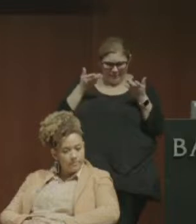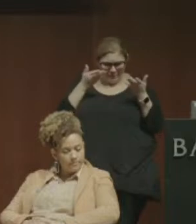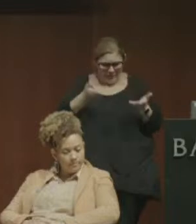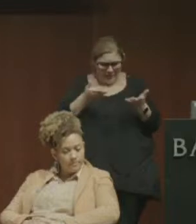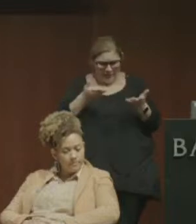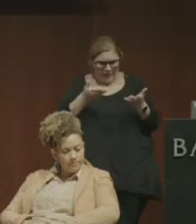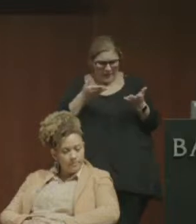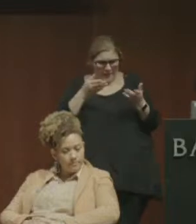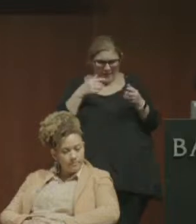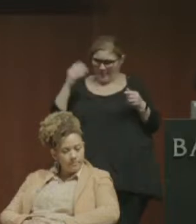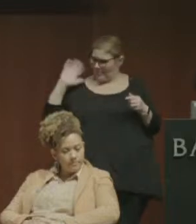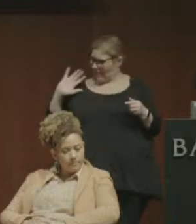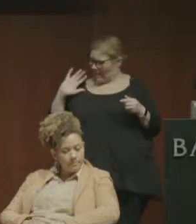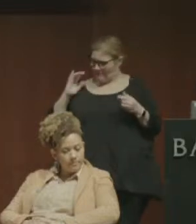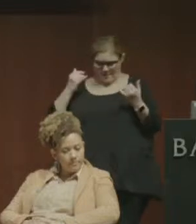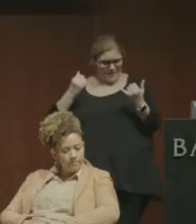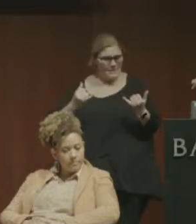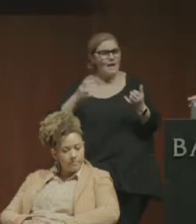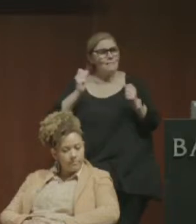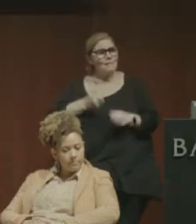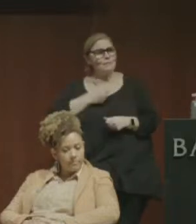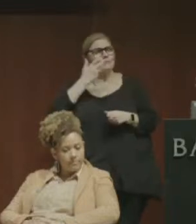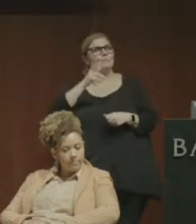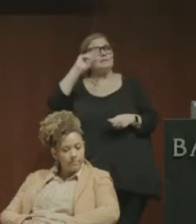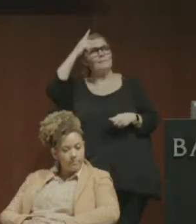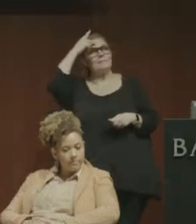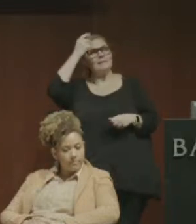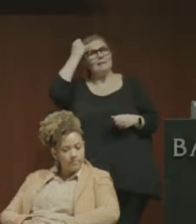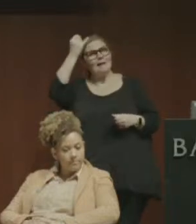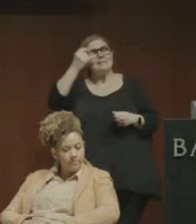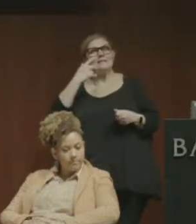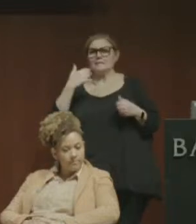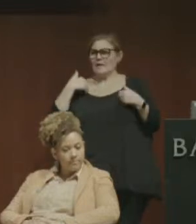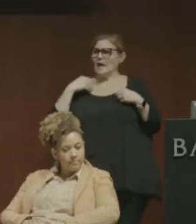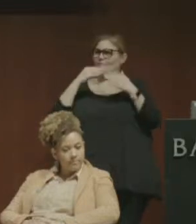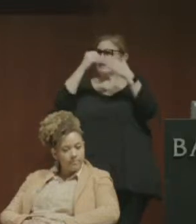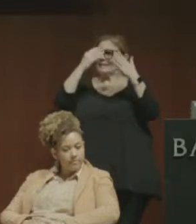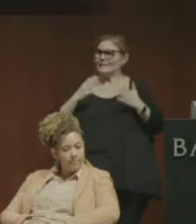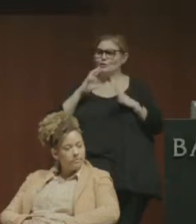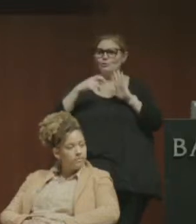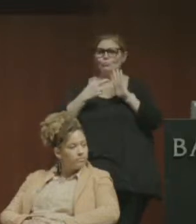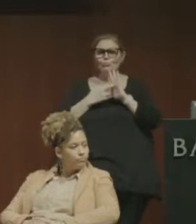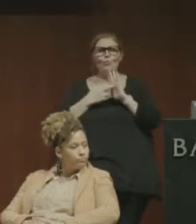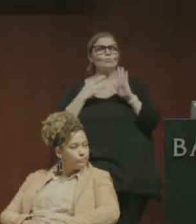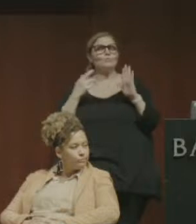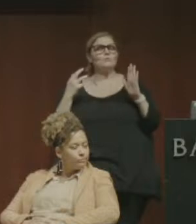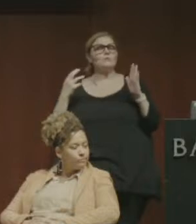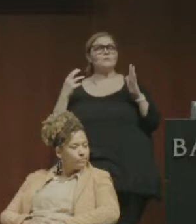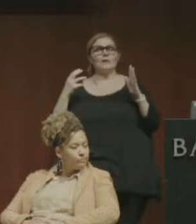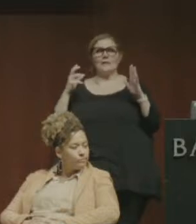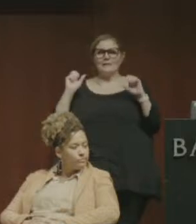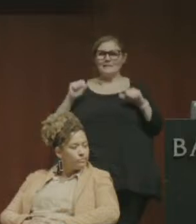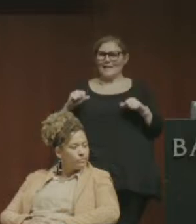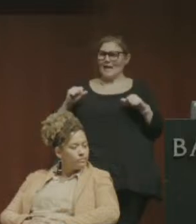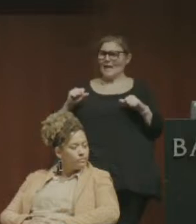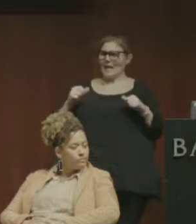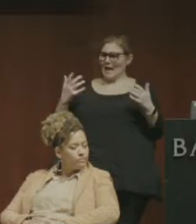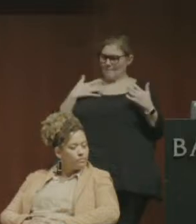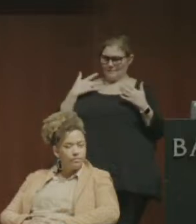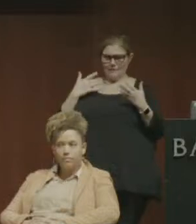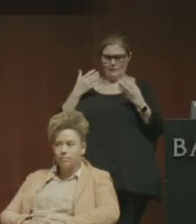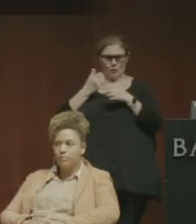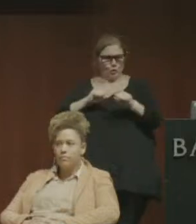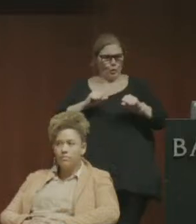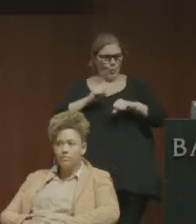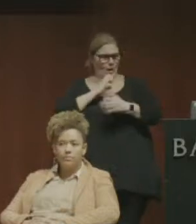now, for them to be able to express political views, to assume leadership positions in society, to be materially secure,